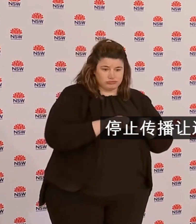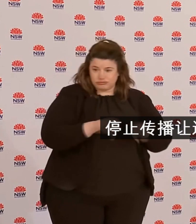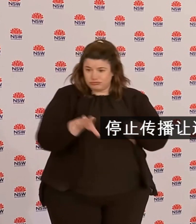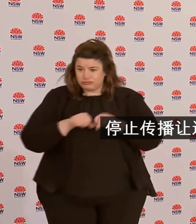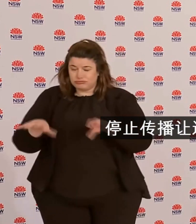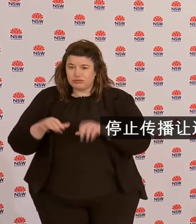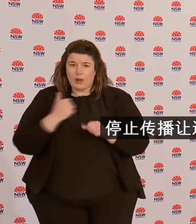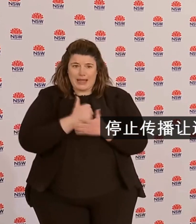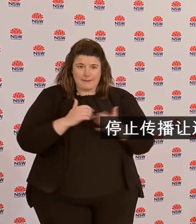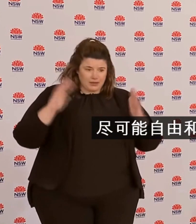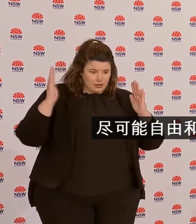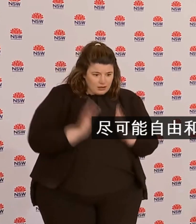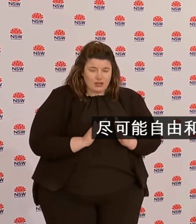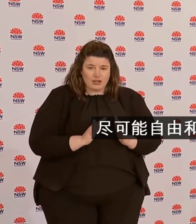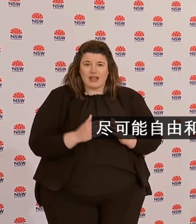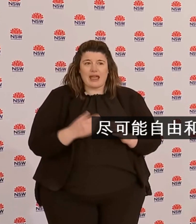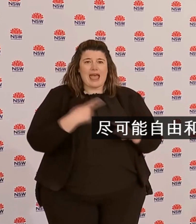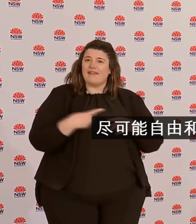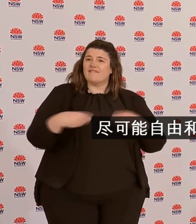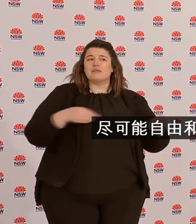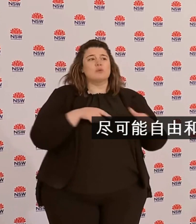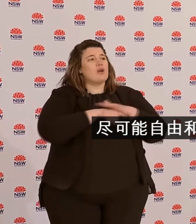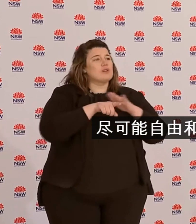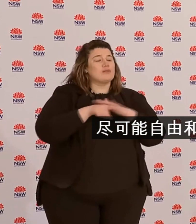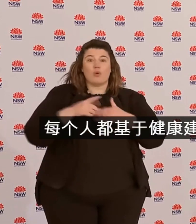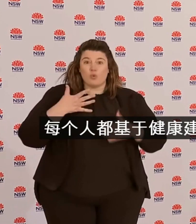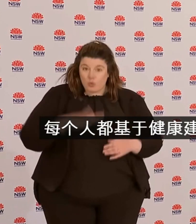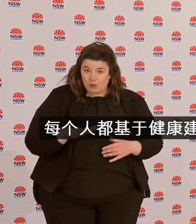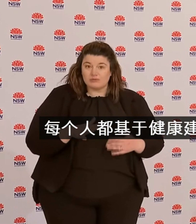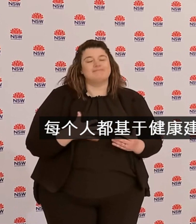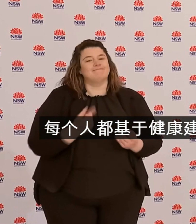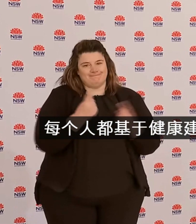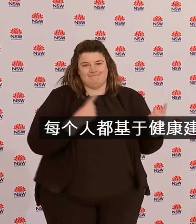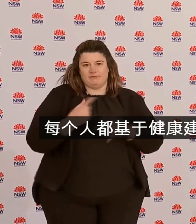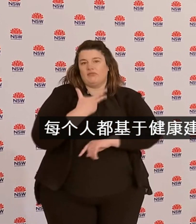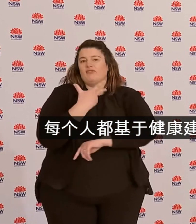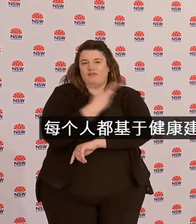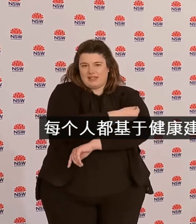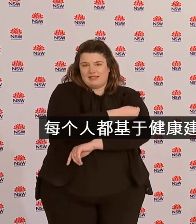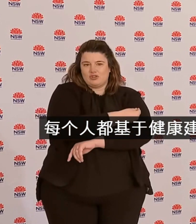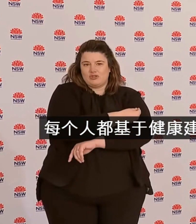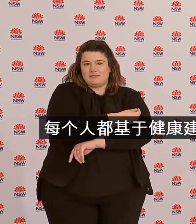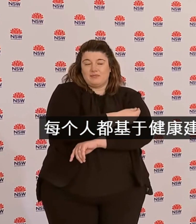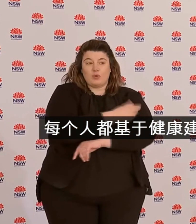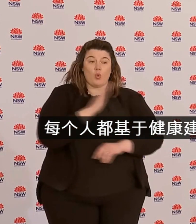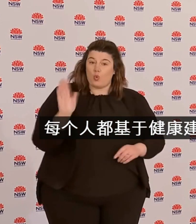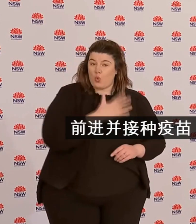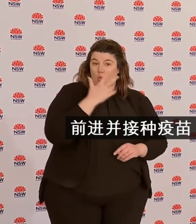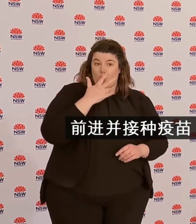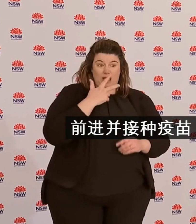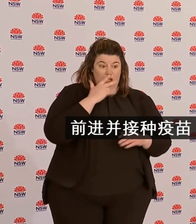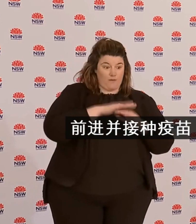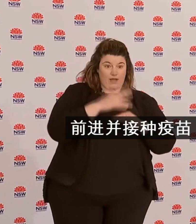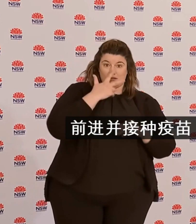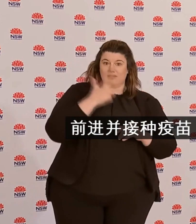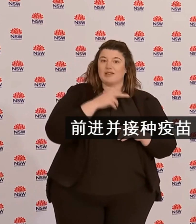numbers down, but also live as freely and safely as we can. So I want to urge everybody, based on the health advice, which is that all adults can come